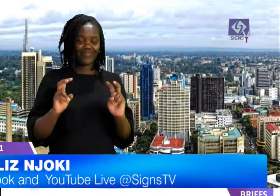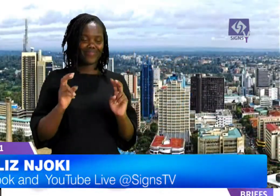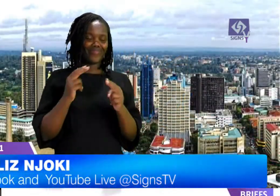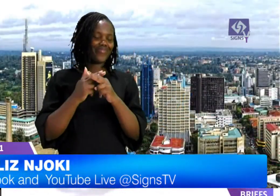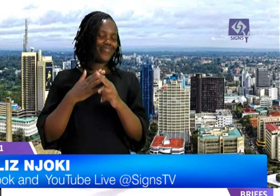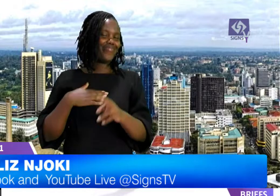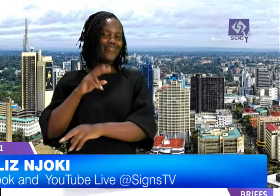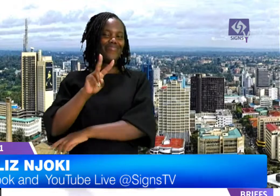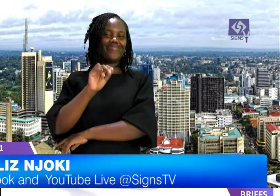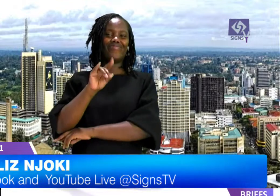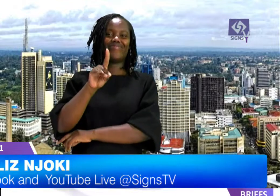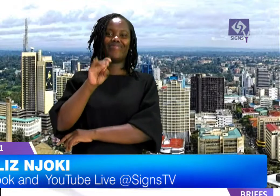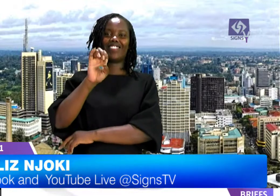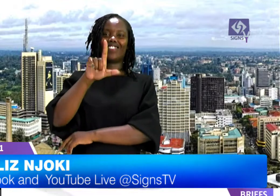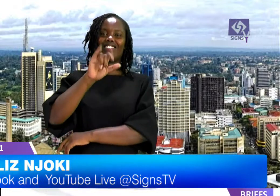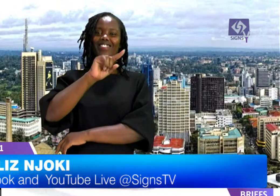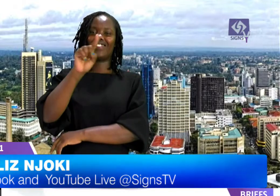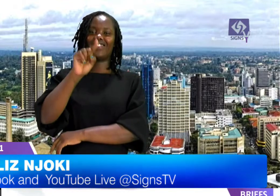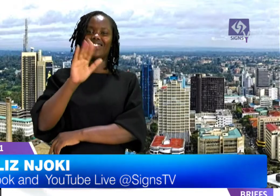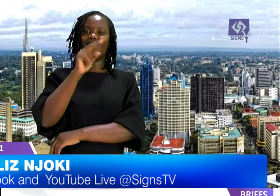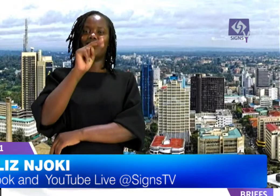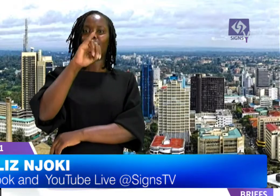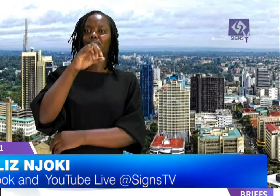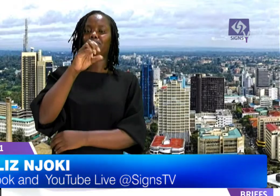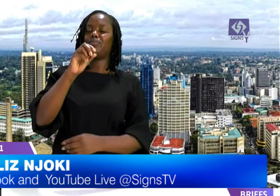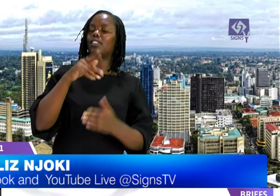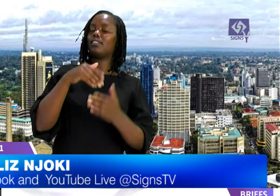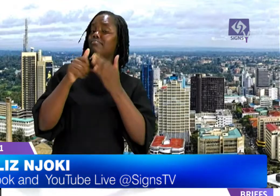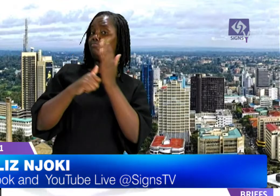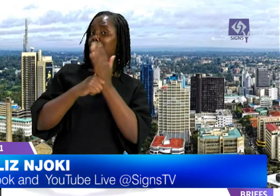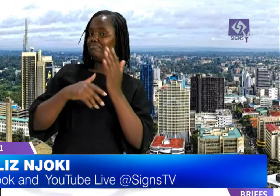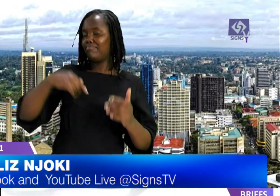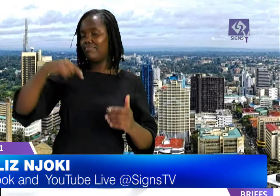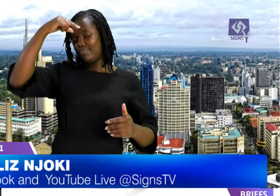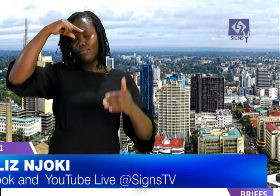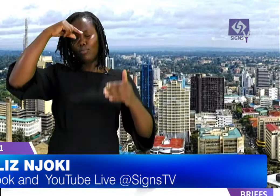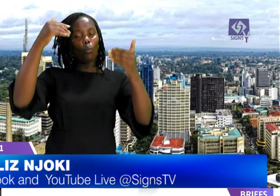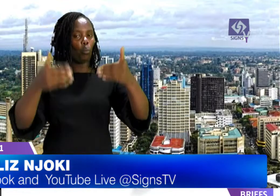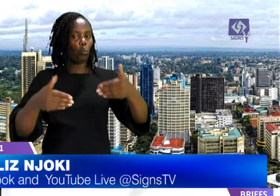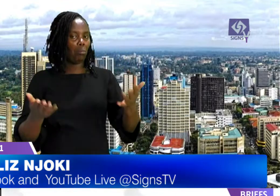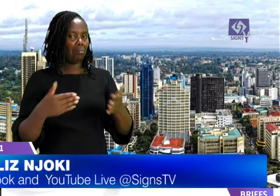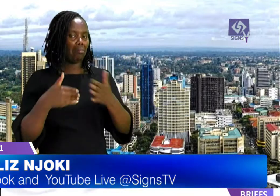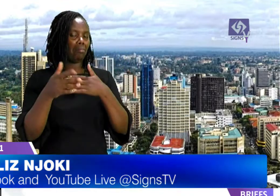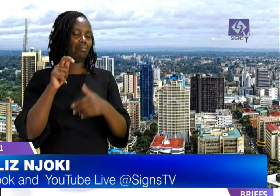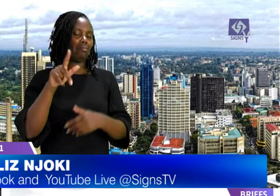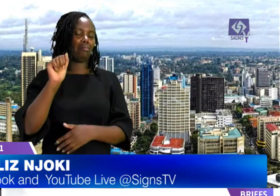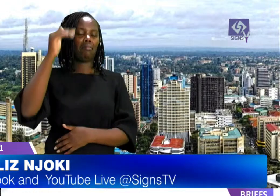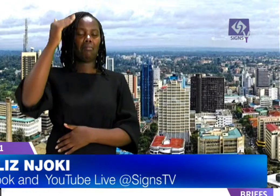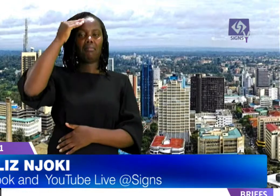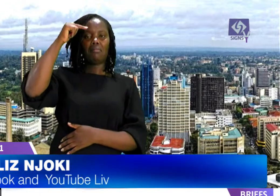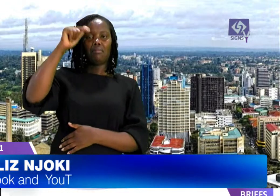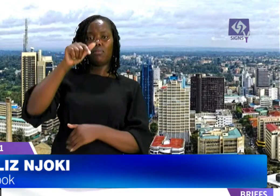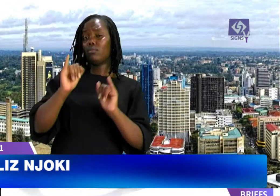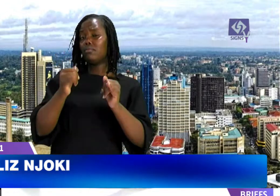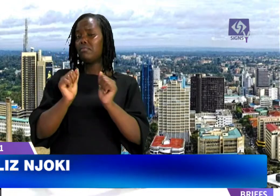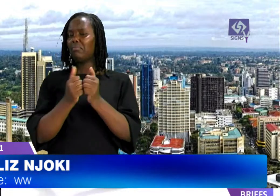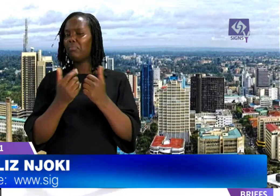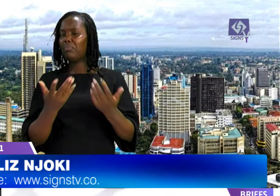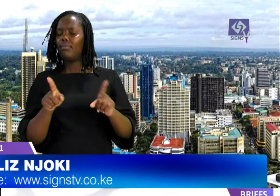Hello viewers, good evening, good afternoon, sorry. My name is VIDELIZ NJOKI and this is my sign name. And